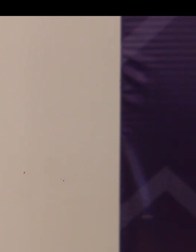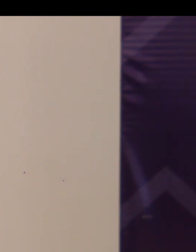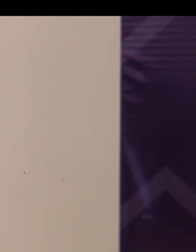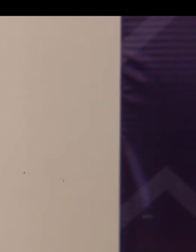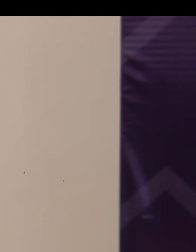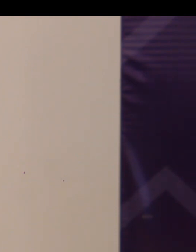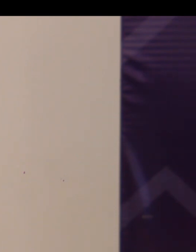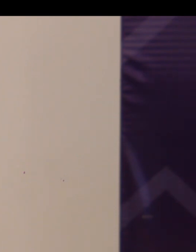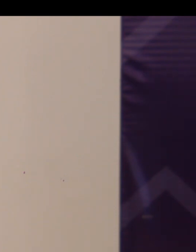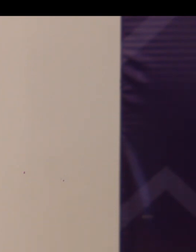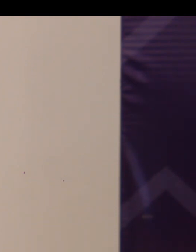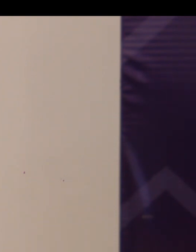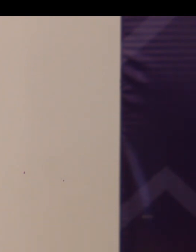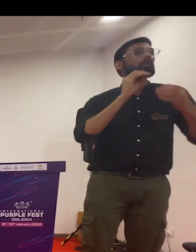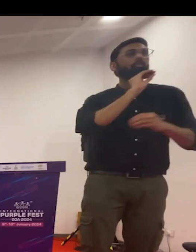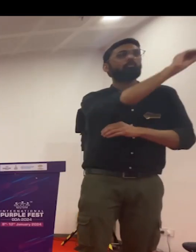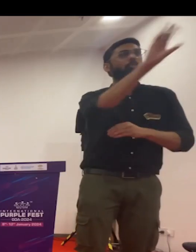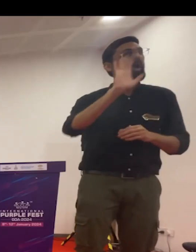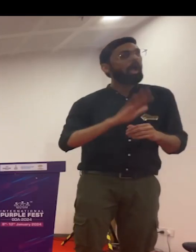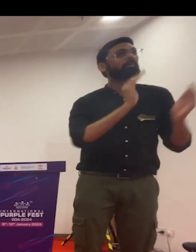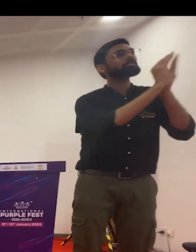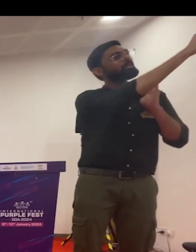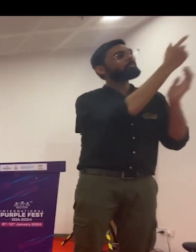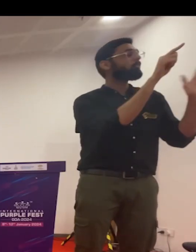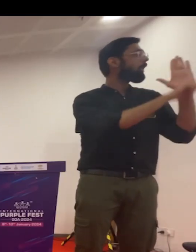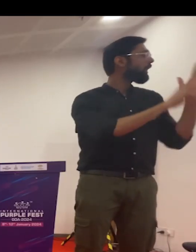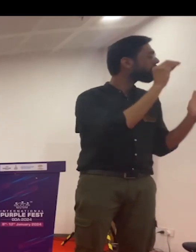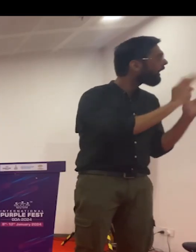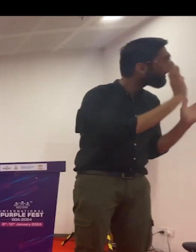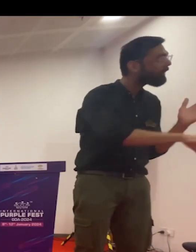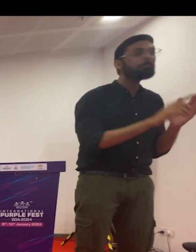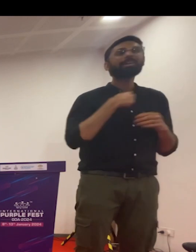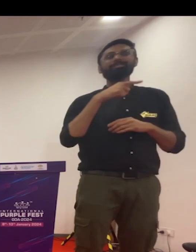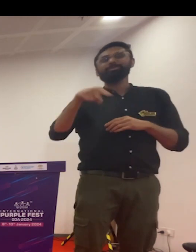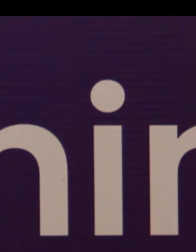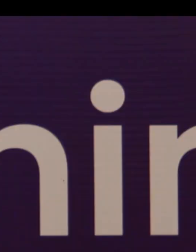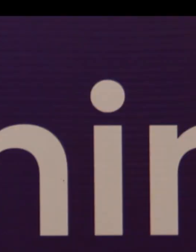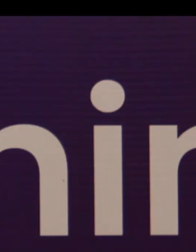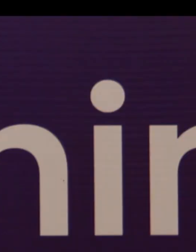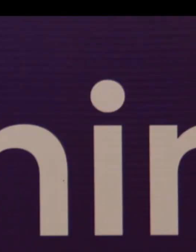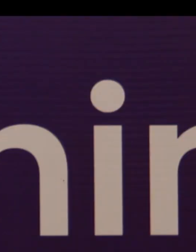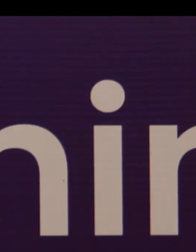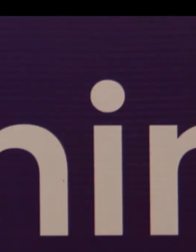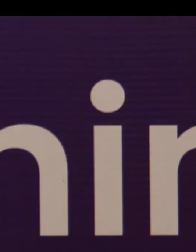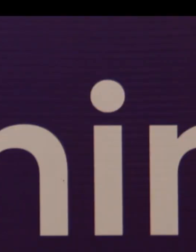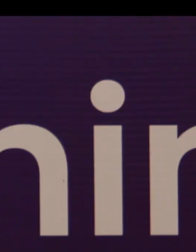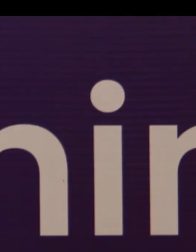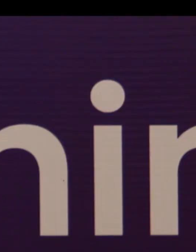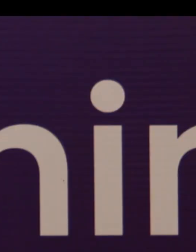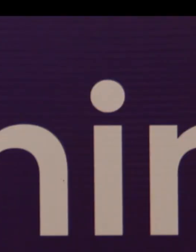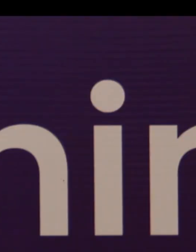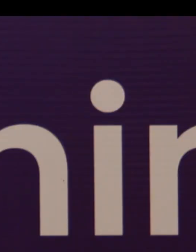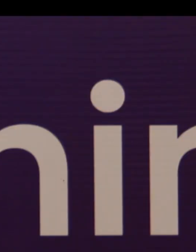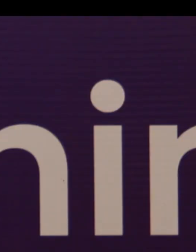are living below poverty line. So I think it's very important that we continue to apply for insurance to these